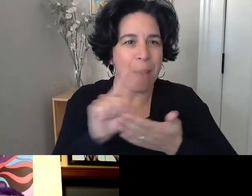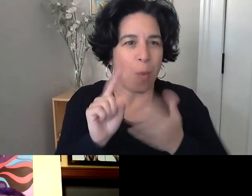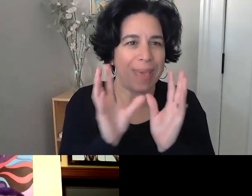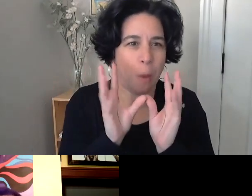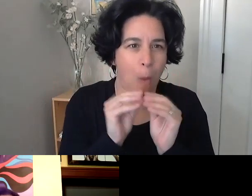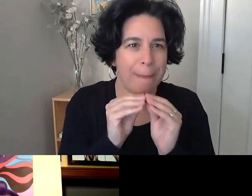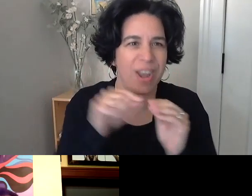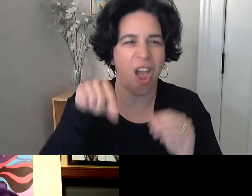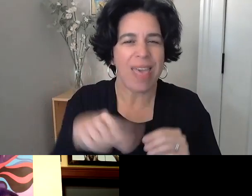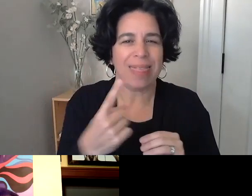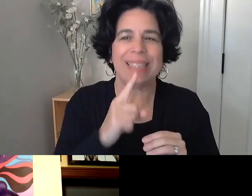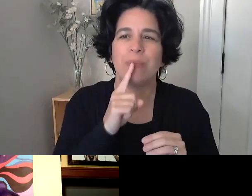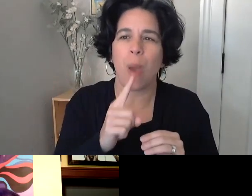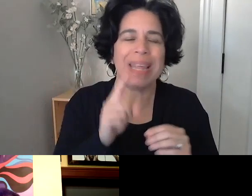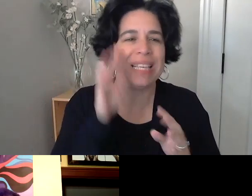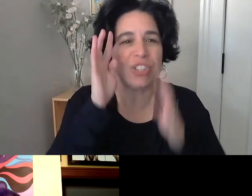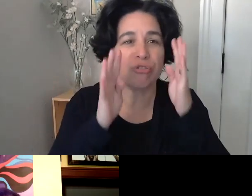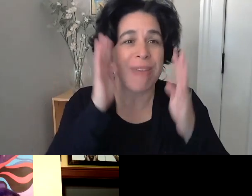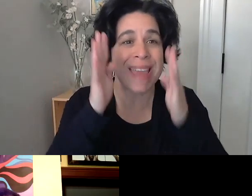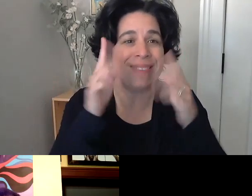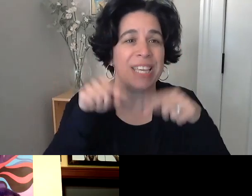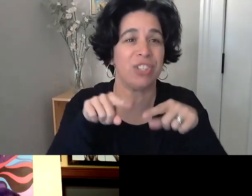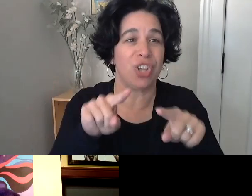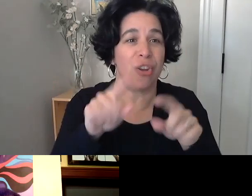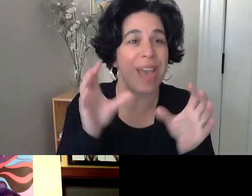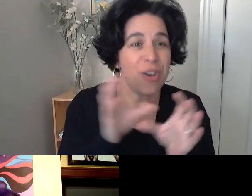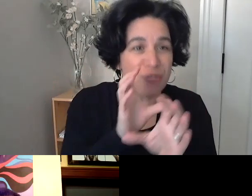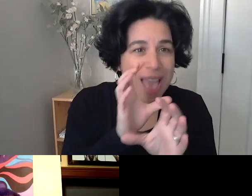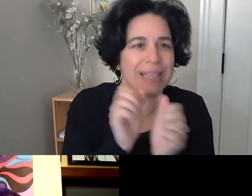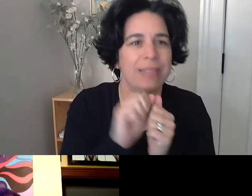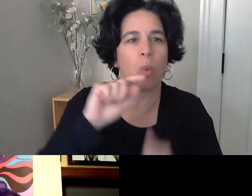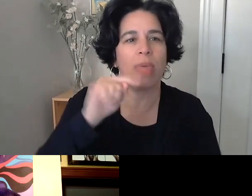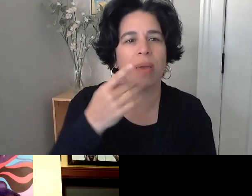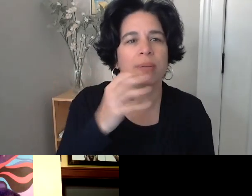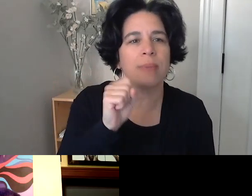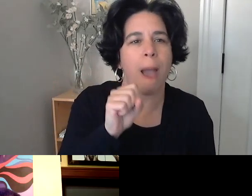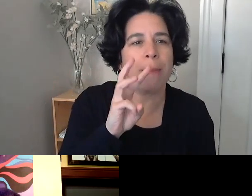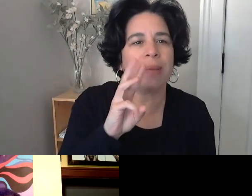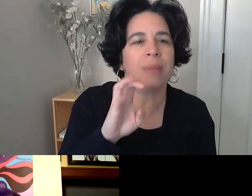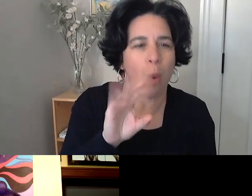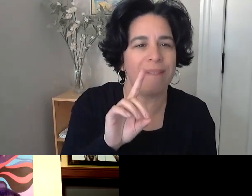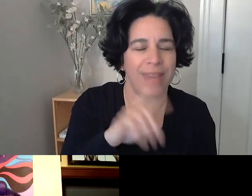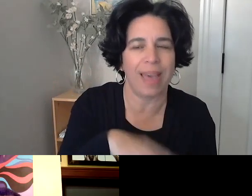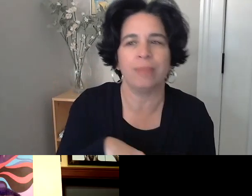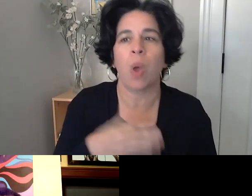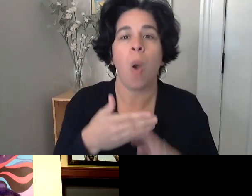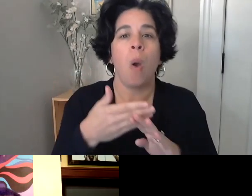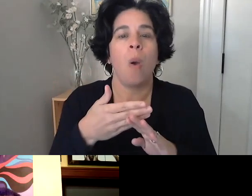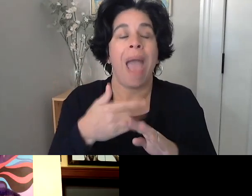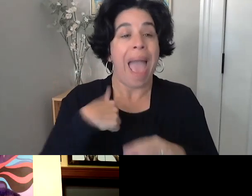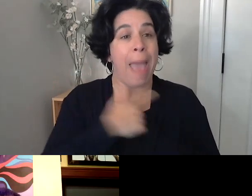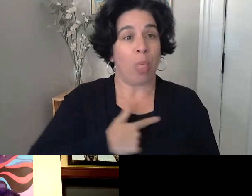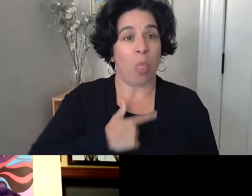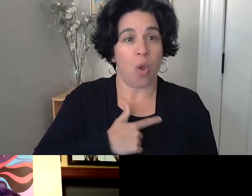Welcome to the Tiger Alumni Week webinar. This is one called Creativity During a Crisis with Thomas Warfield.